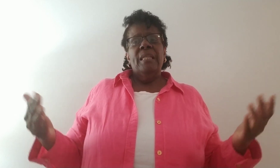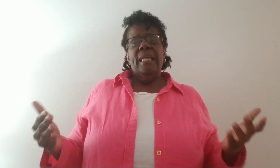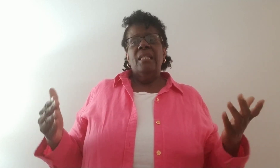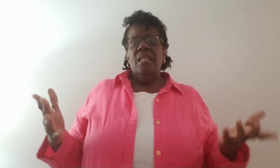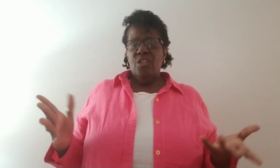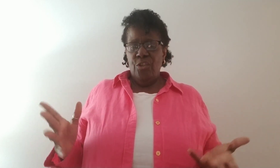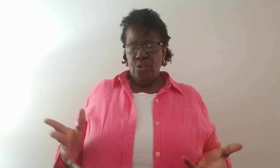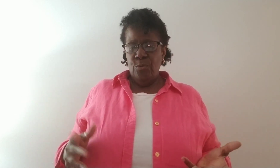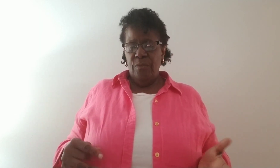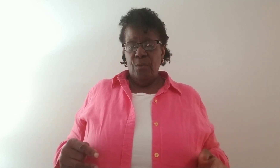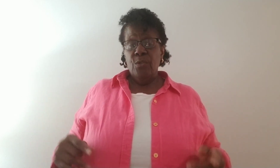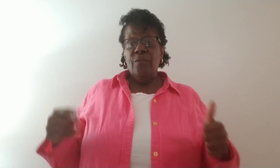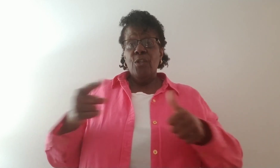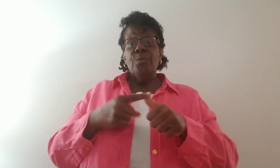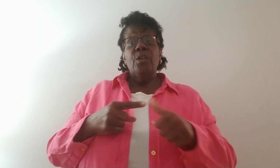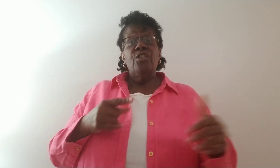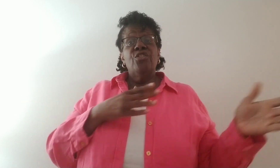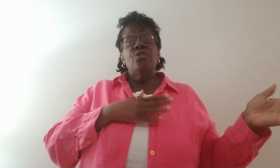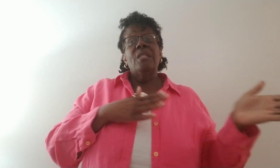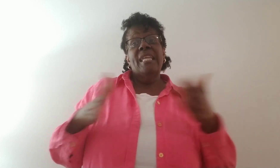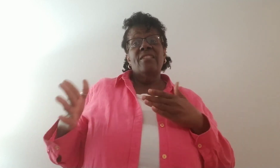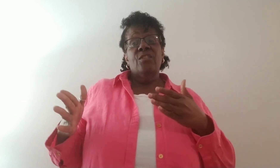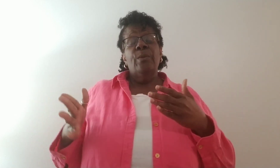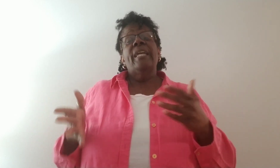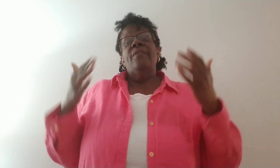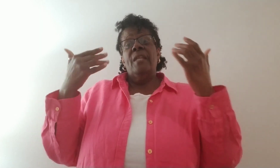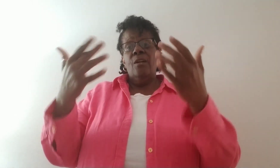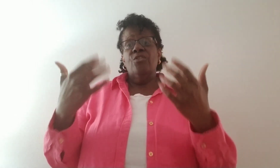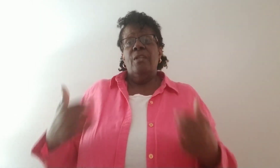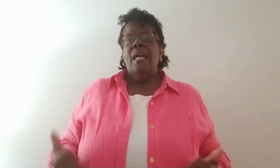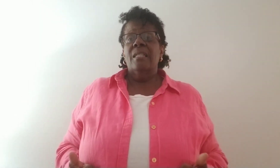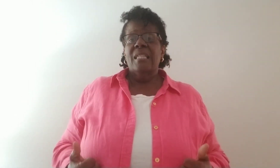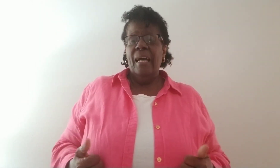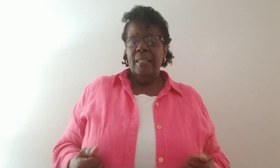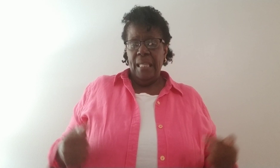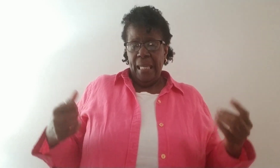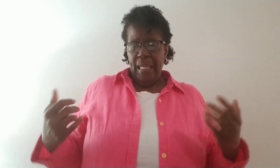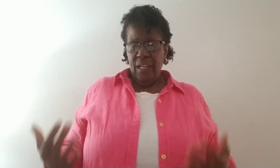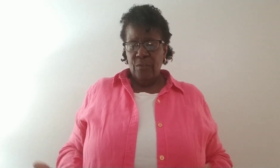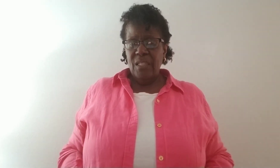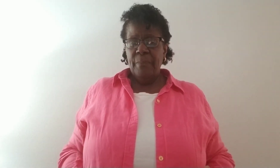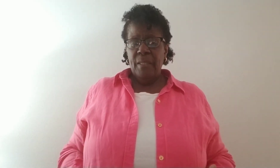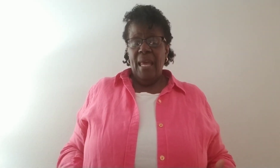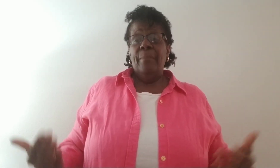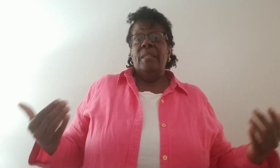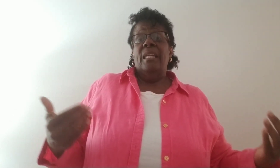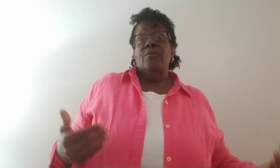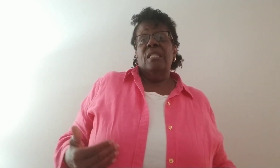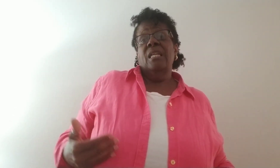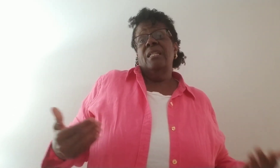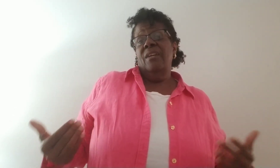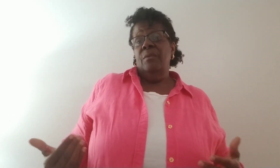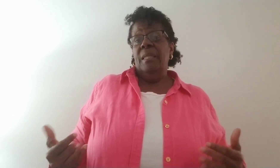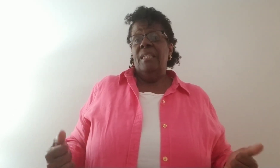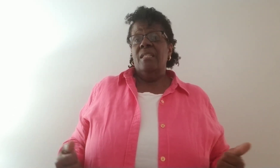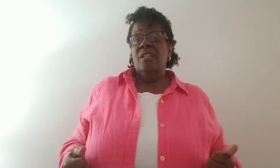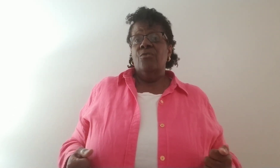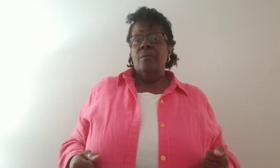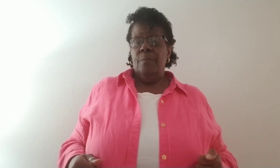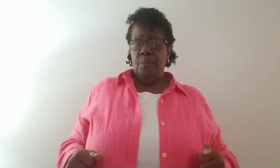it doesn't hurt to review. So first, we're going to just do the days of the week, and then I'll show you how to sign something happening every Sunday, every Monday, etc. So